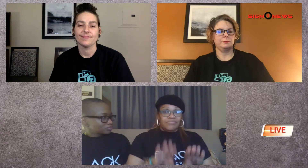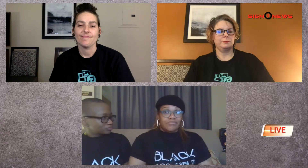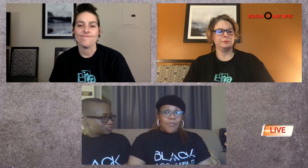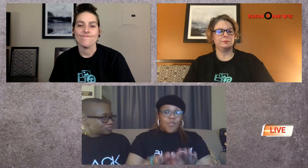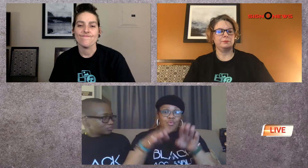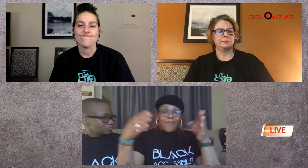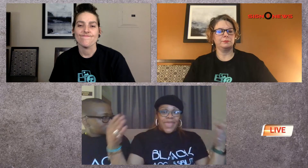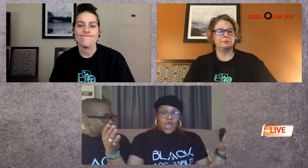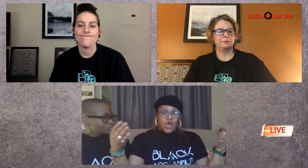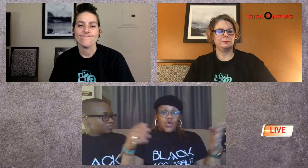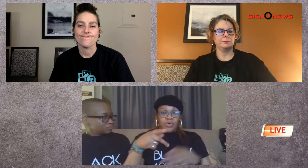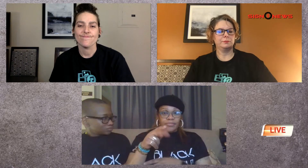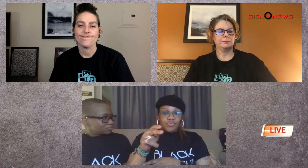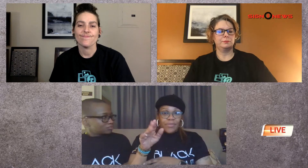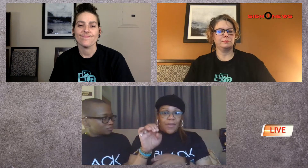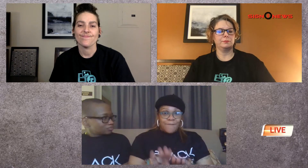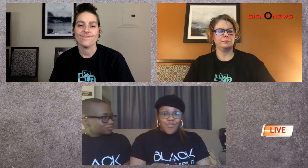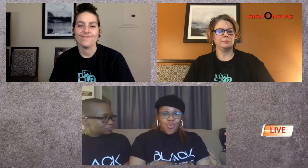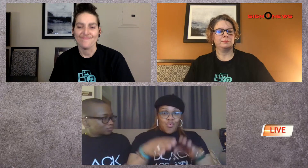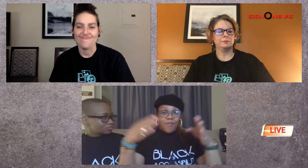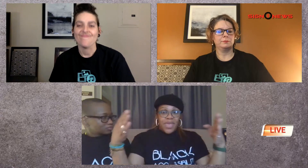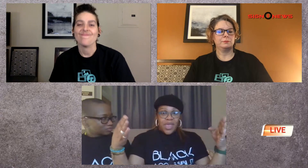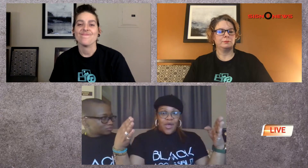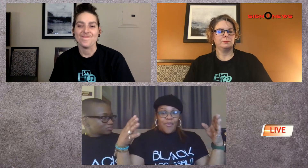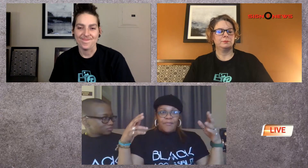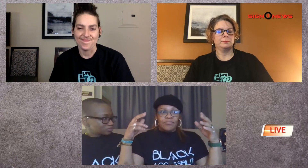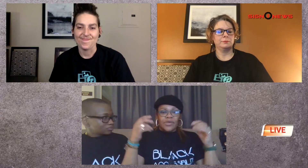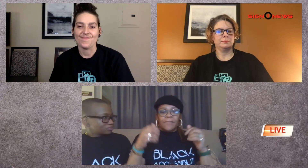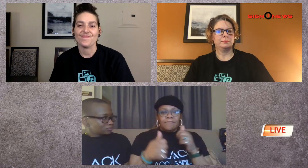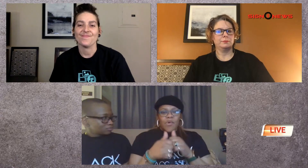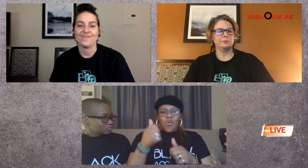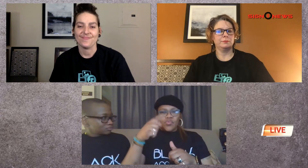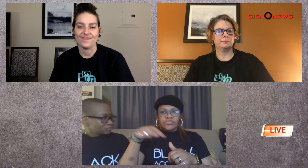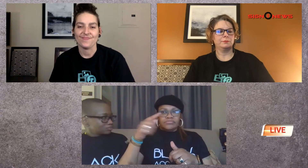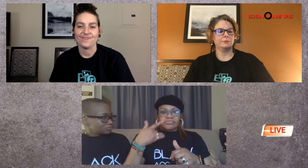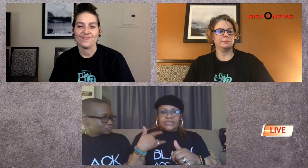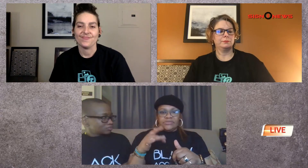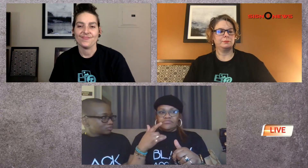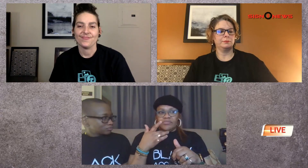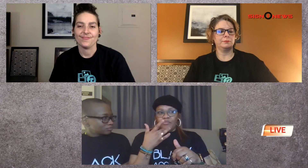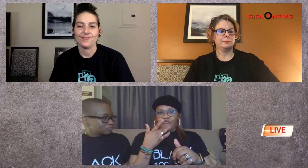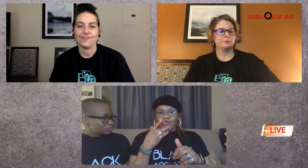You know, we've shown the film like 4 or 5 times. We'd open up.